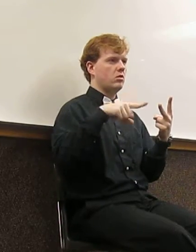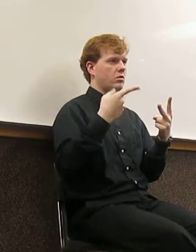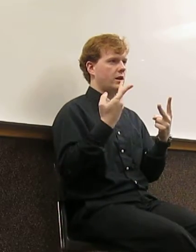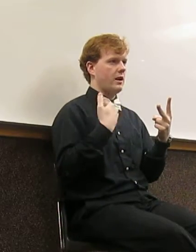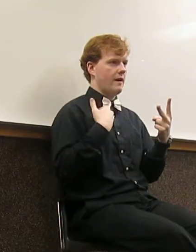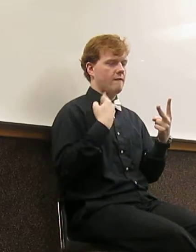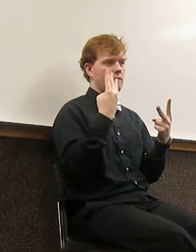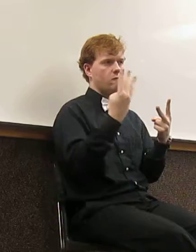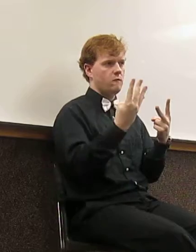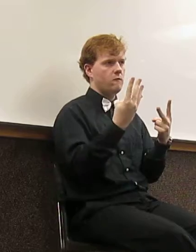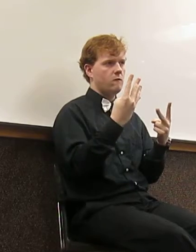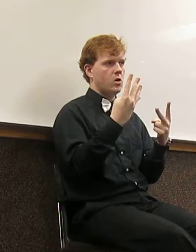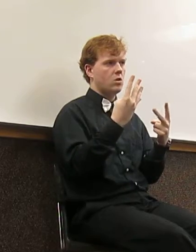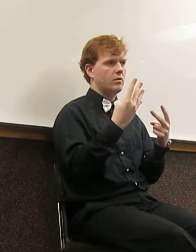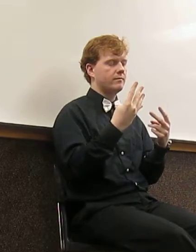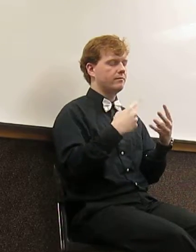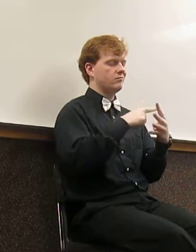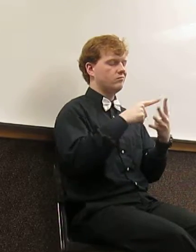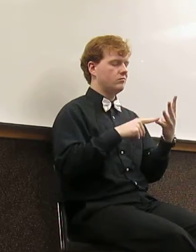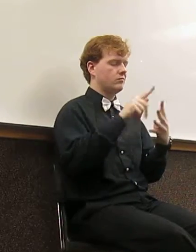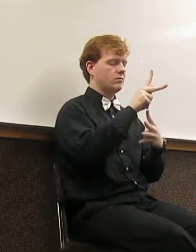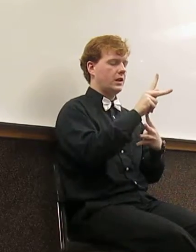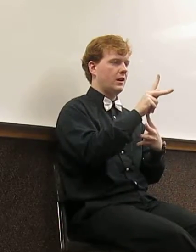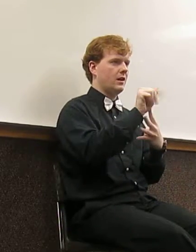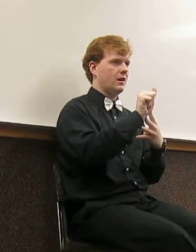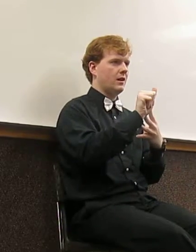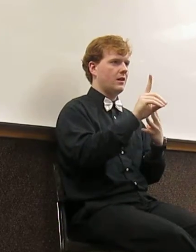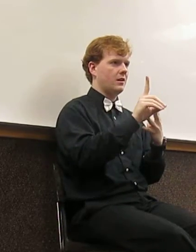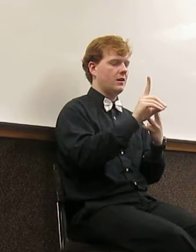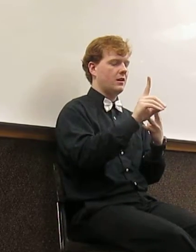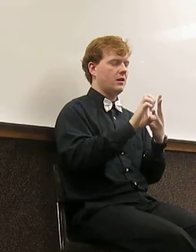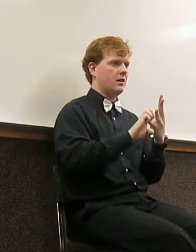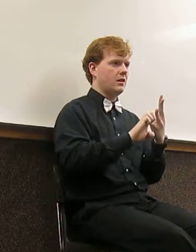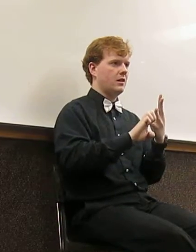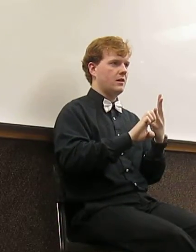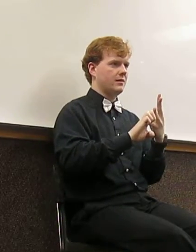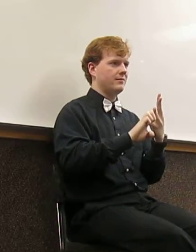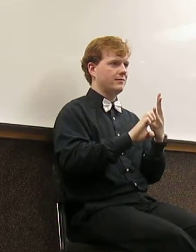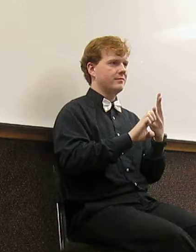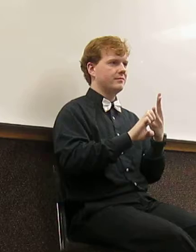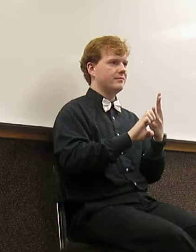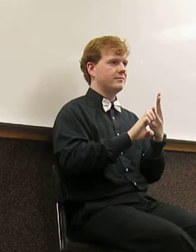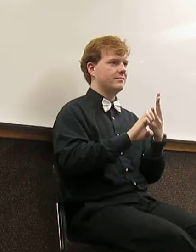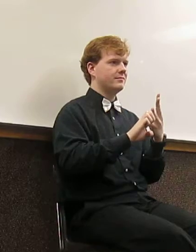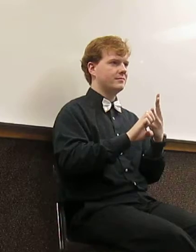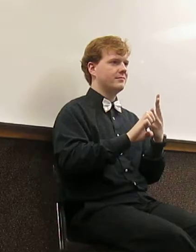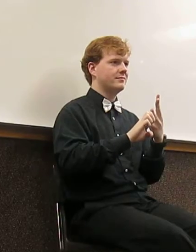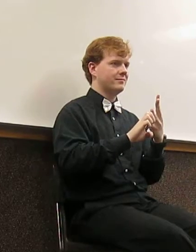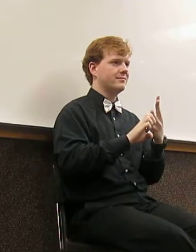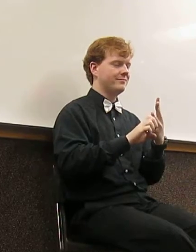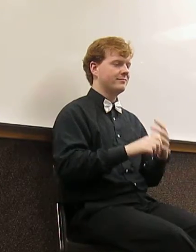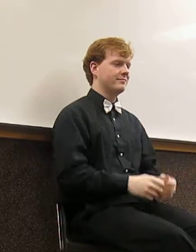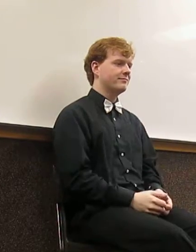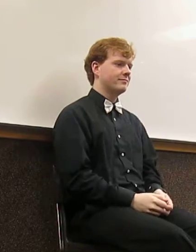fat-soluble vitamins. What are they, Spencer? K-A-D-E. K-A-D-E. Spells Cade. K-A-D-E. Go and write all those 4